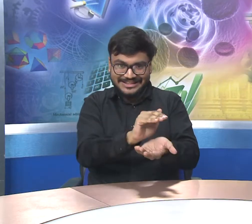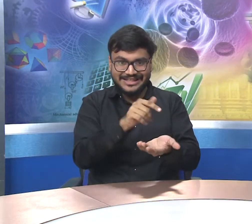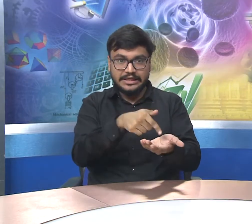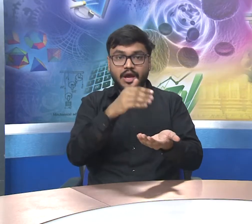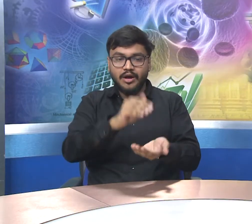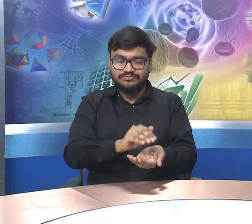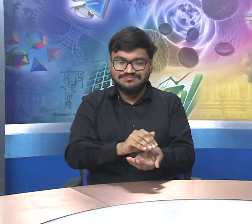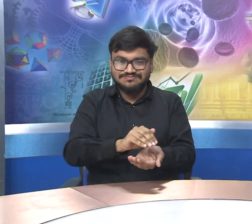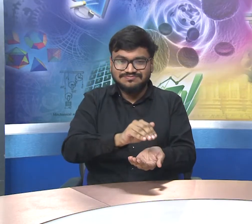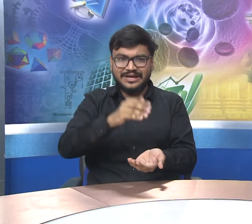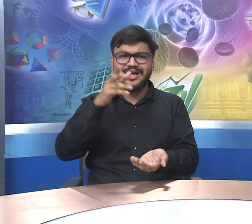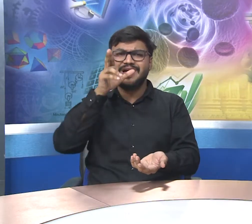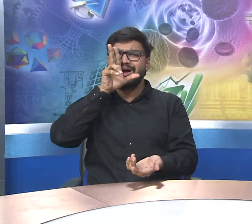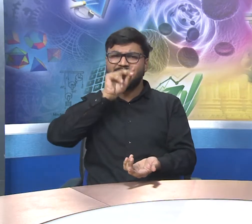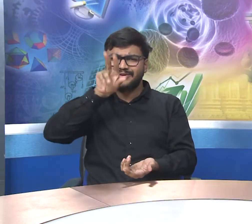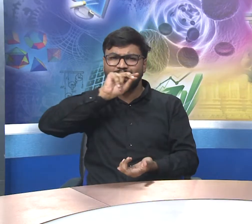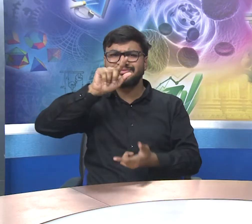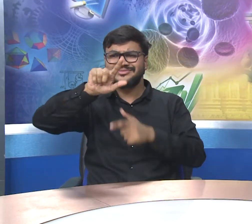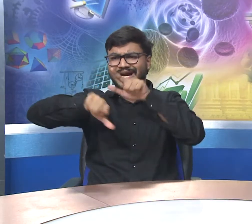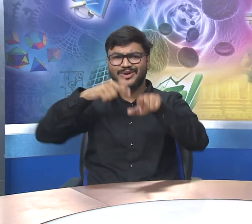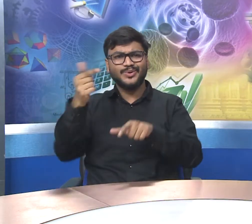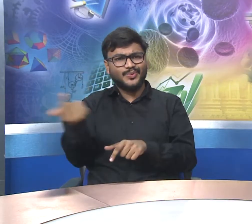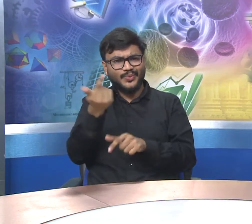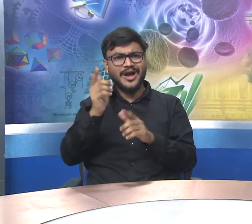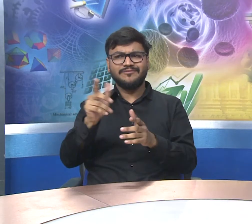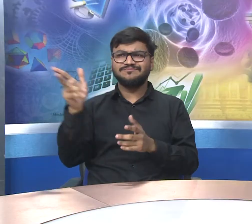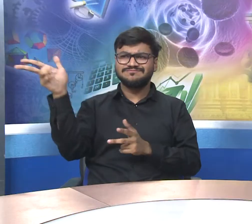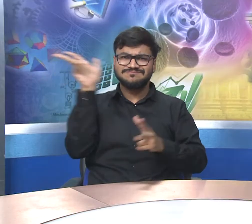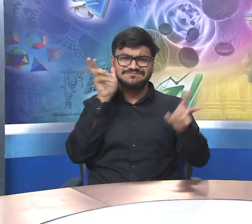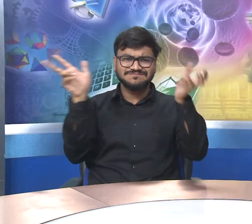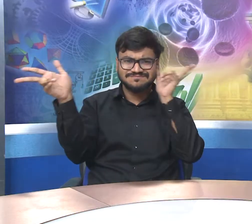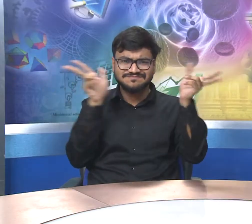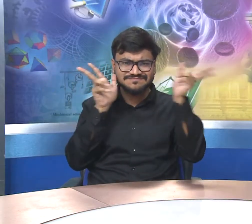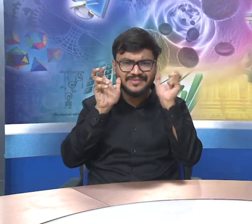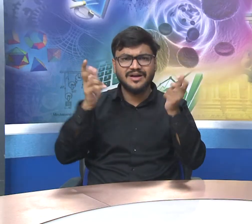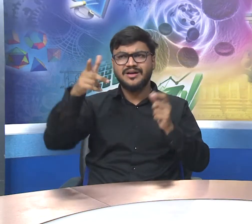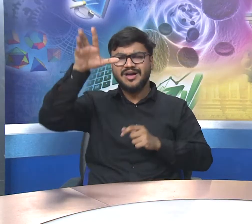their lives until they lose their hearing.